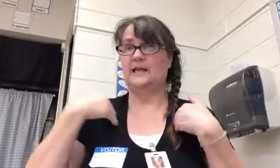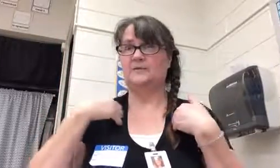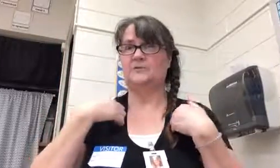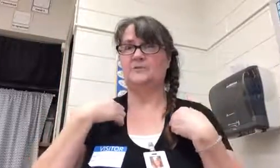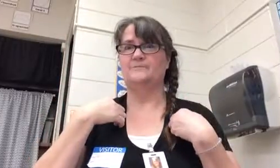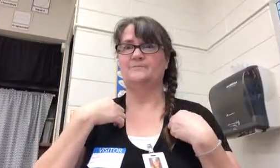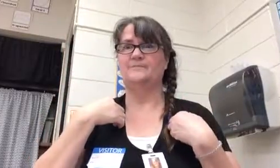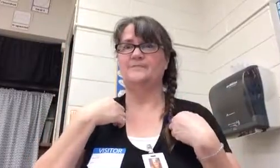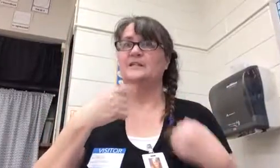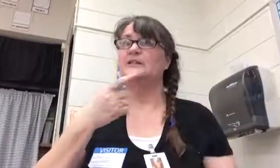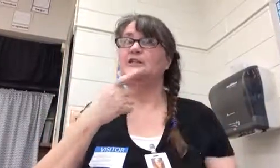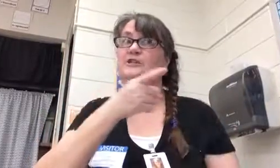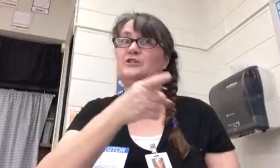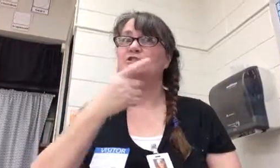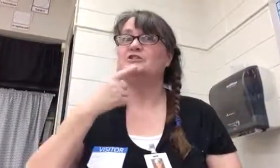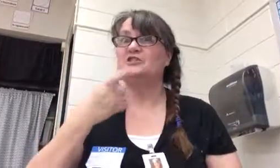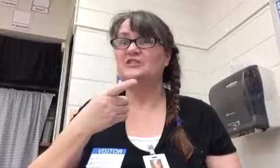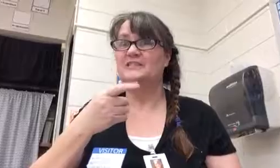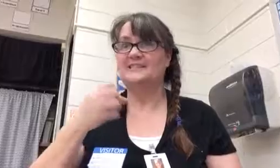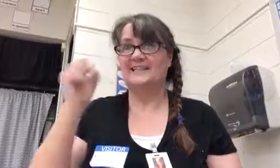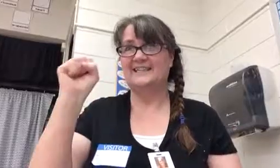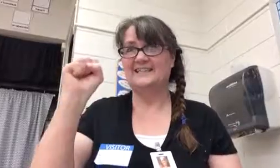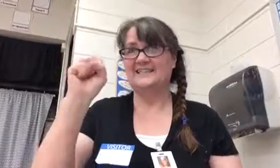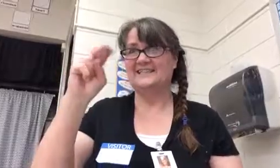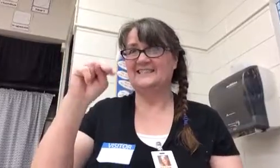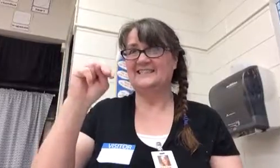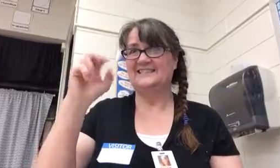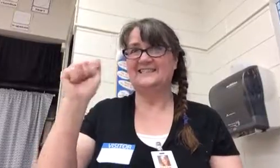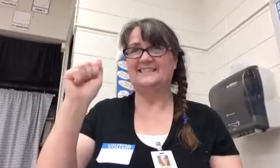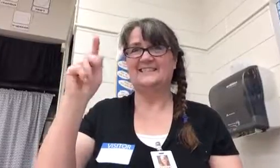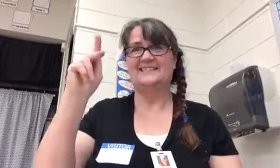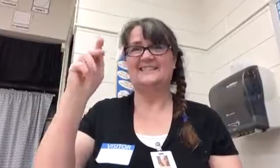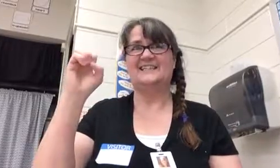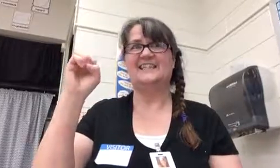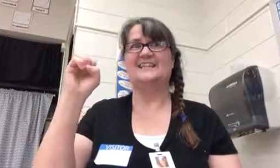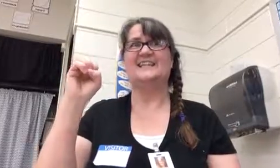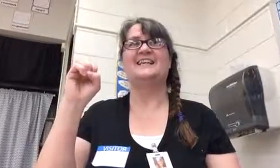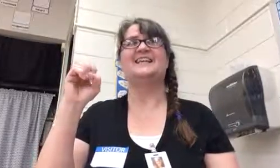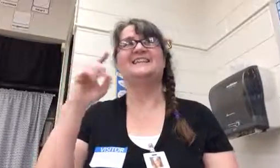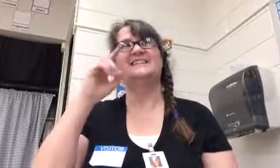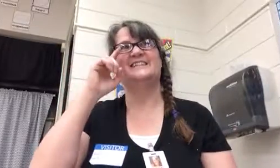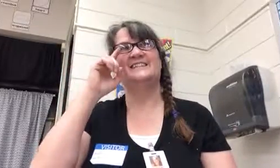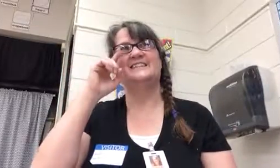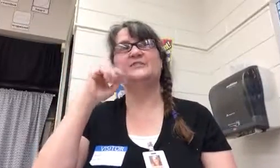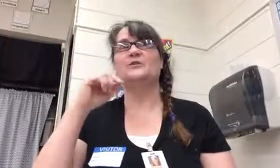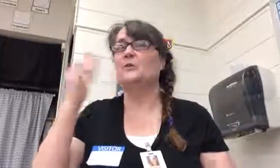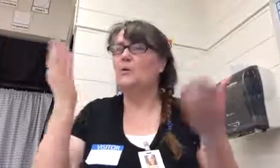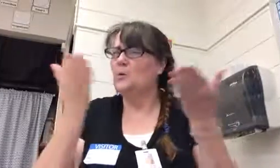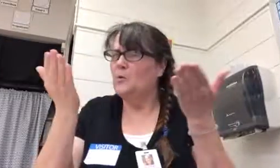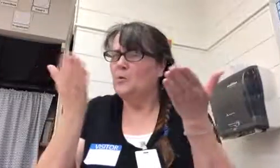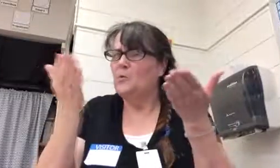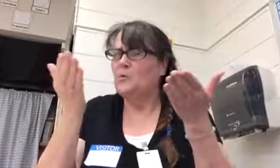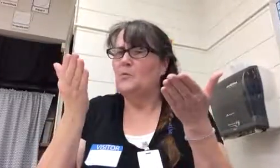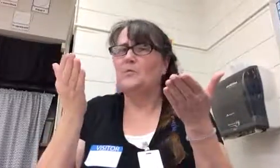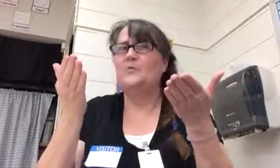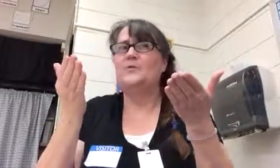Snake. Remember snake? No, remember, that was my mistake. I said that was snake, but it wasn't snake. That was fish. I fixed snake. Do you remember